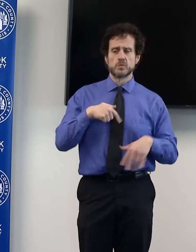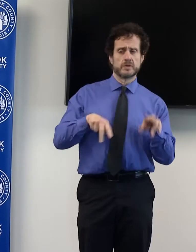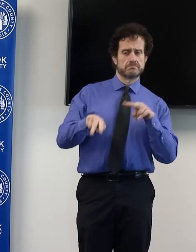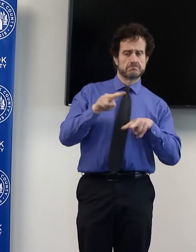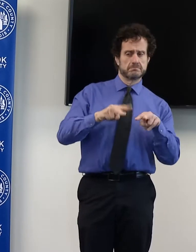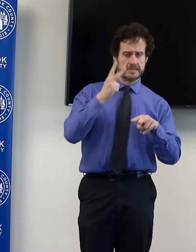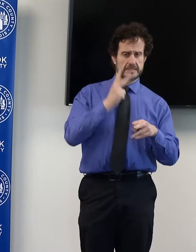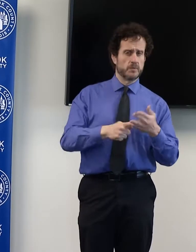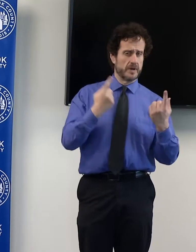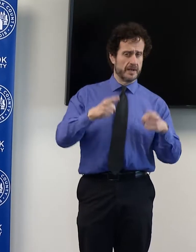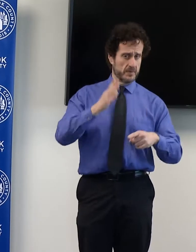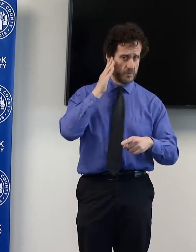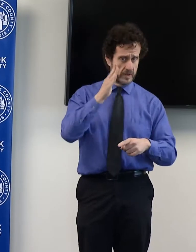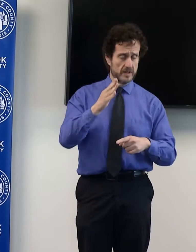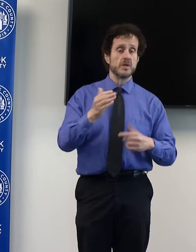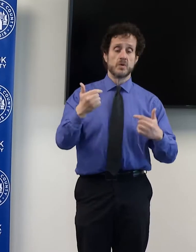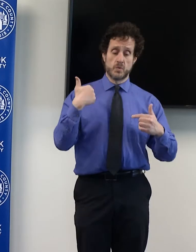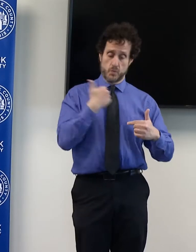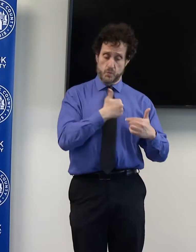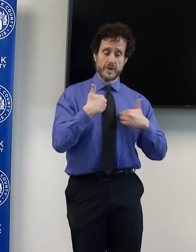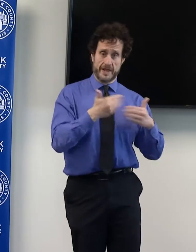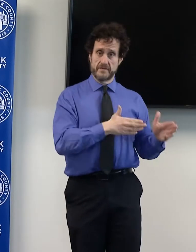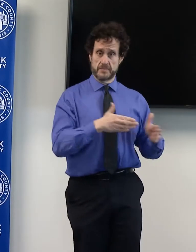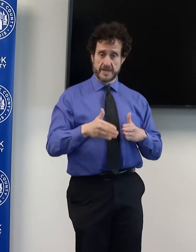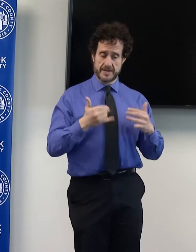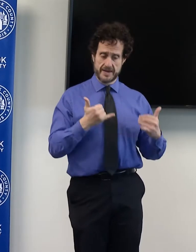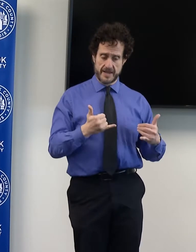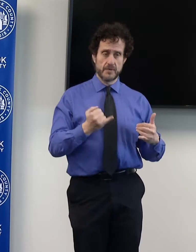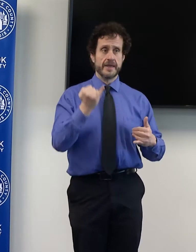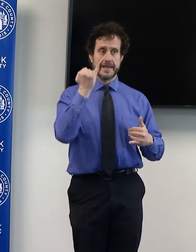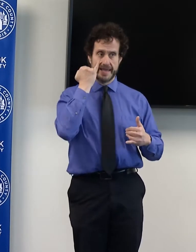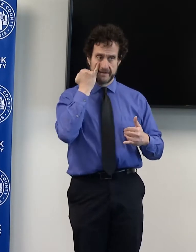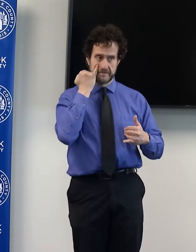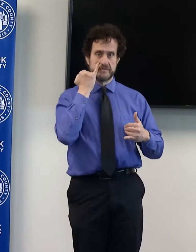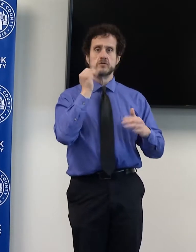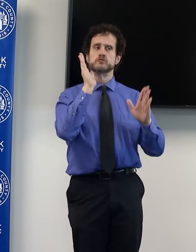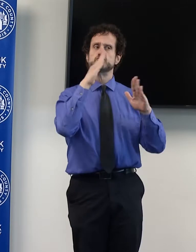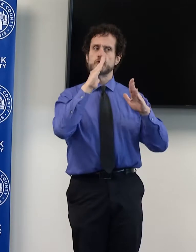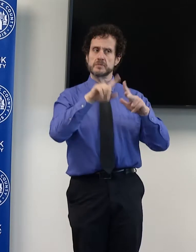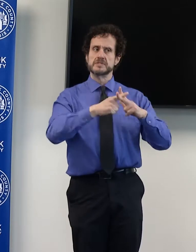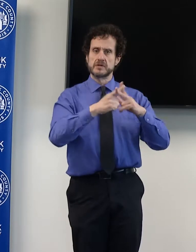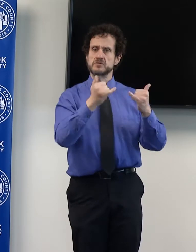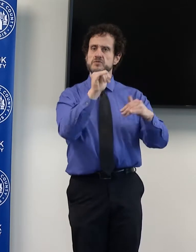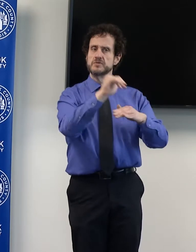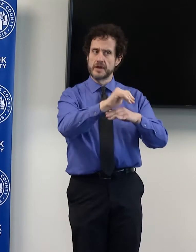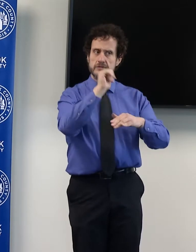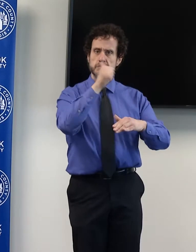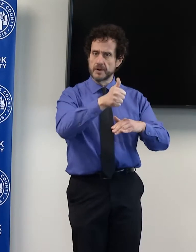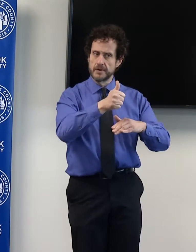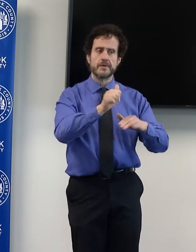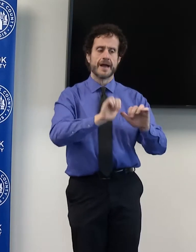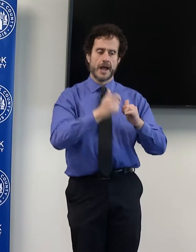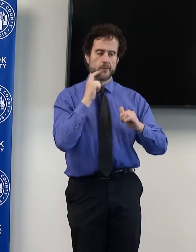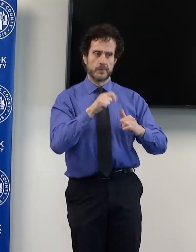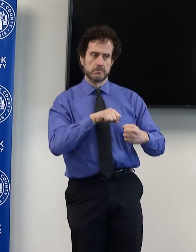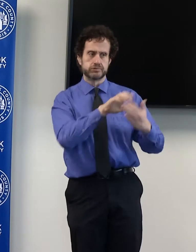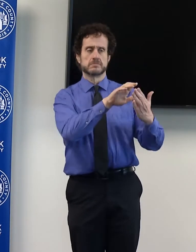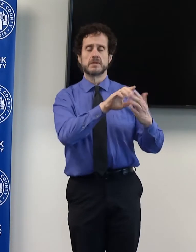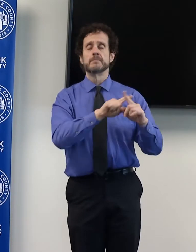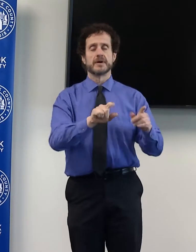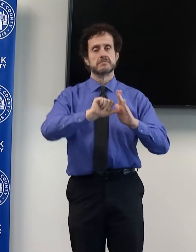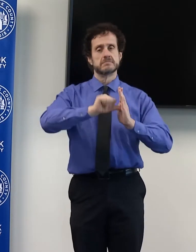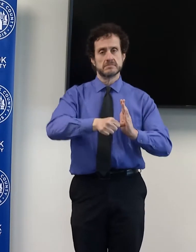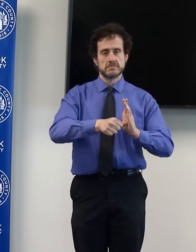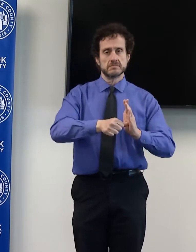We have a plan, as the other departments do as well, on how we're going to confront this. But I just want to emphasize our law